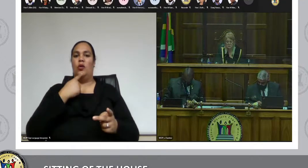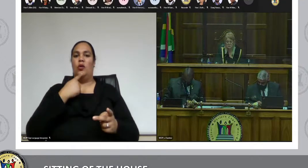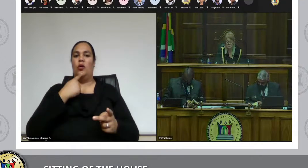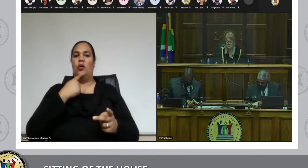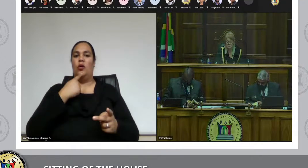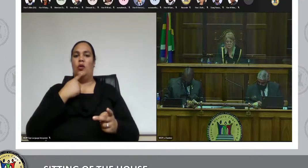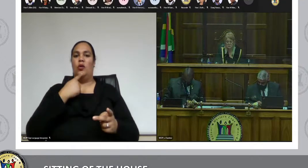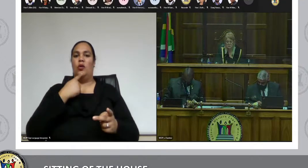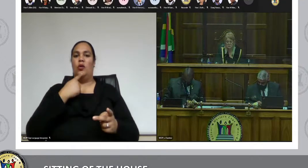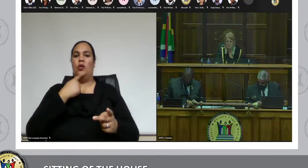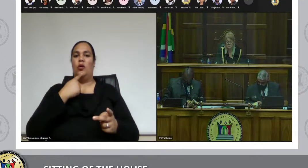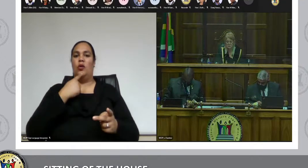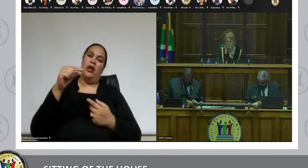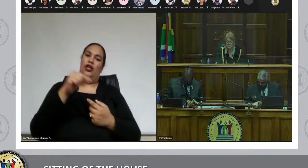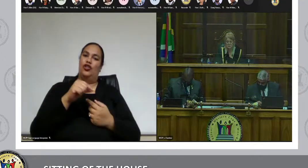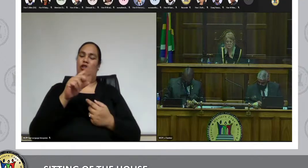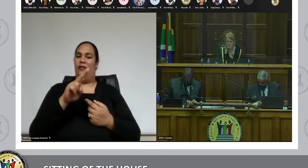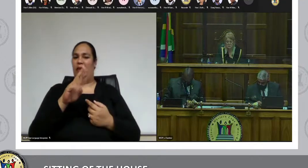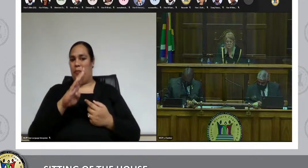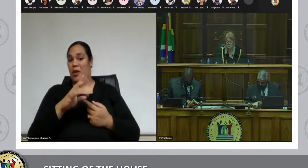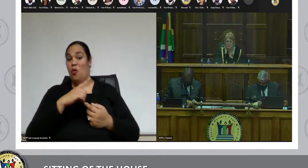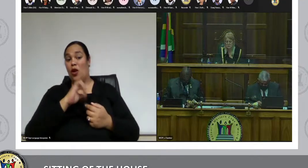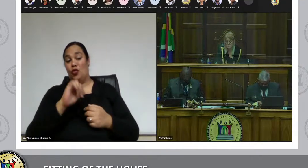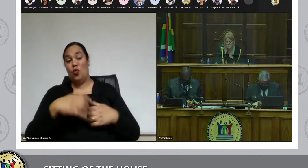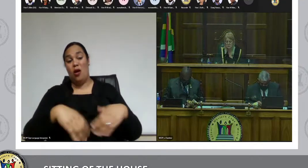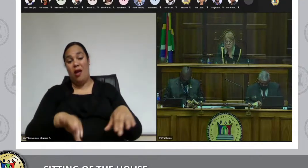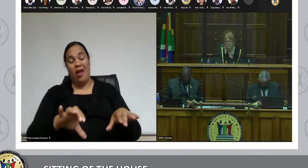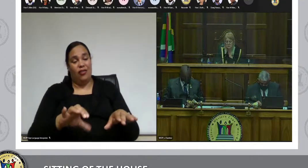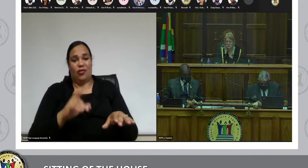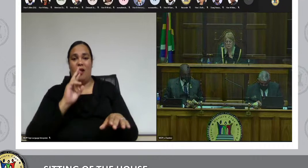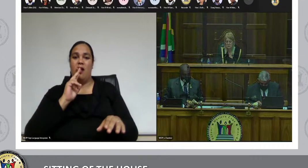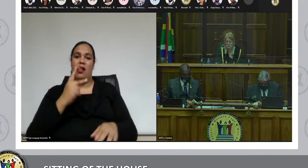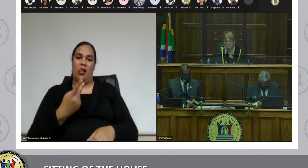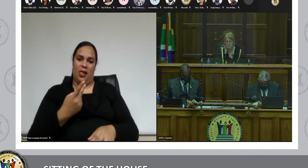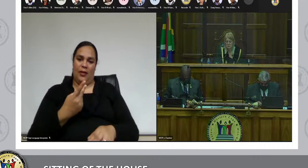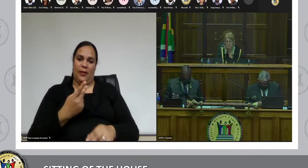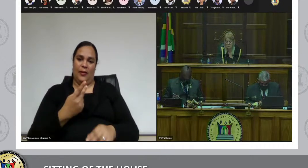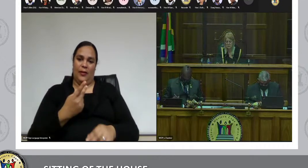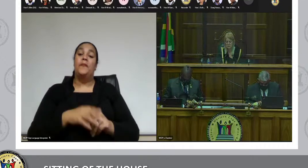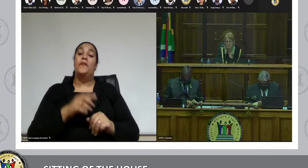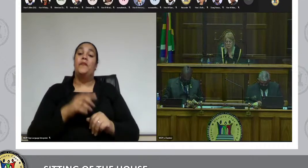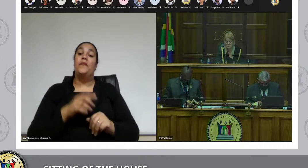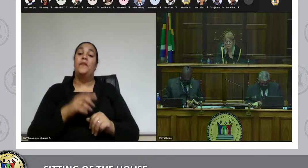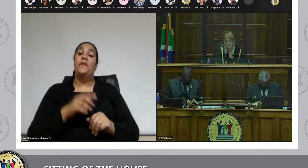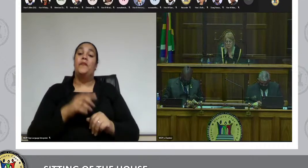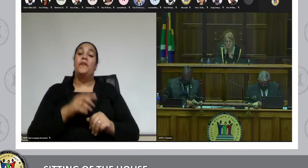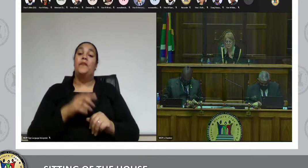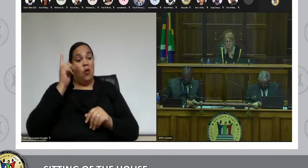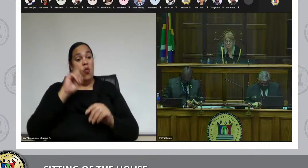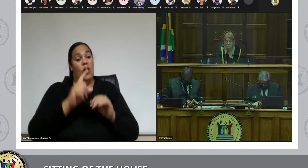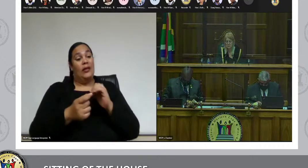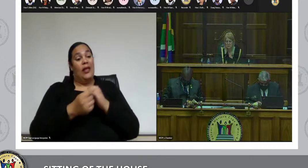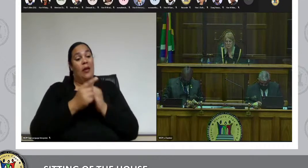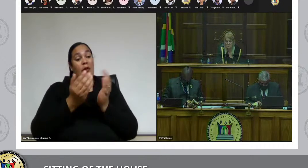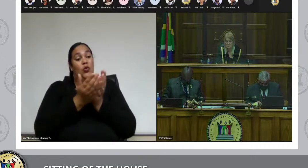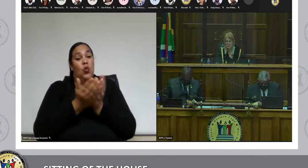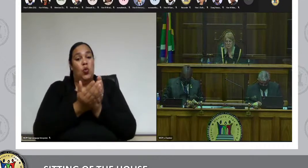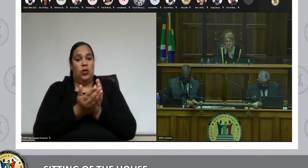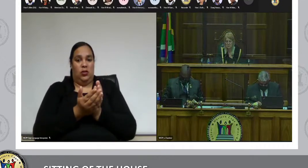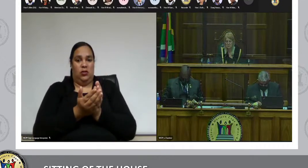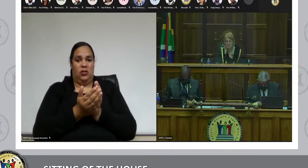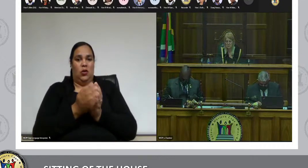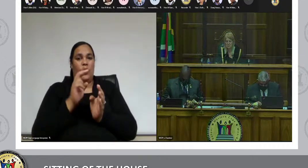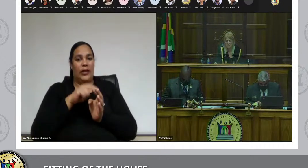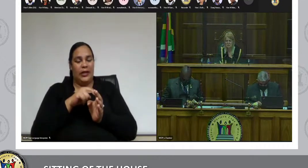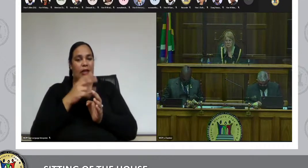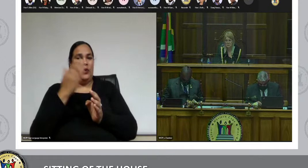stand opposed to GBV, because their actions betray their words. We should also consider what has been happening in our schools. We should at